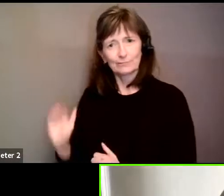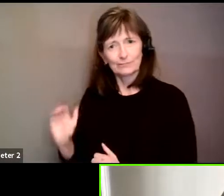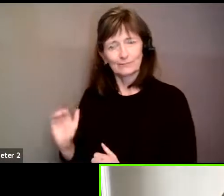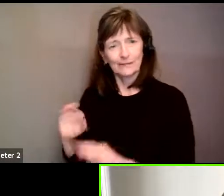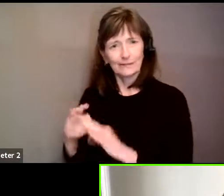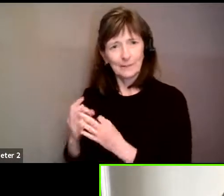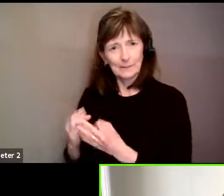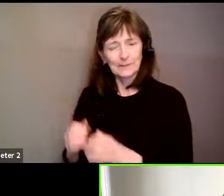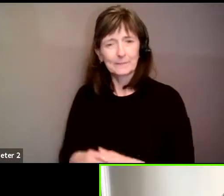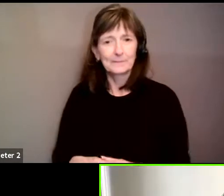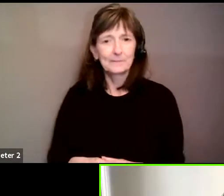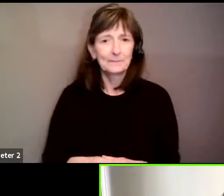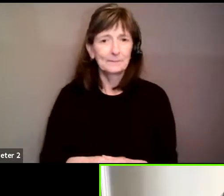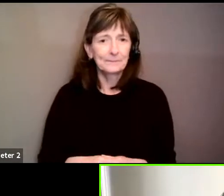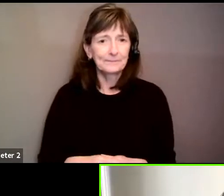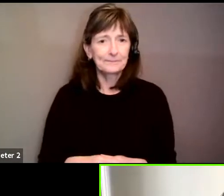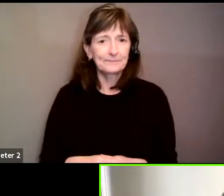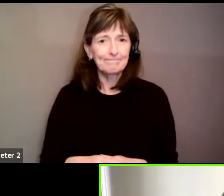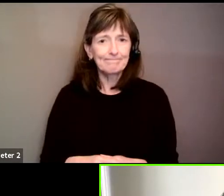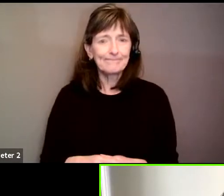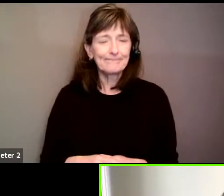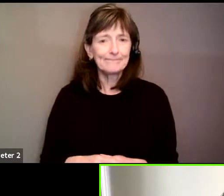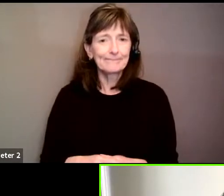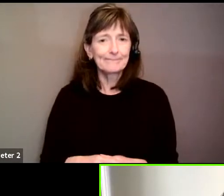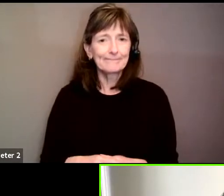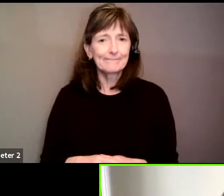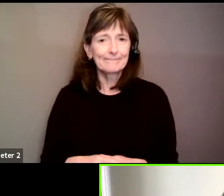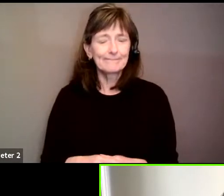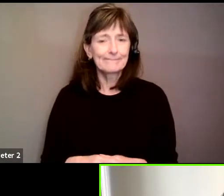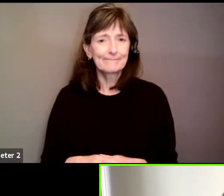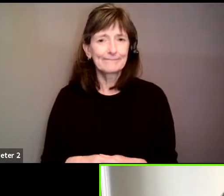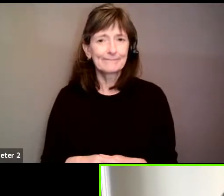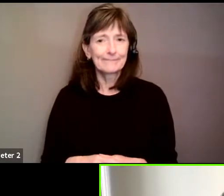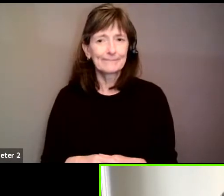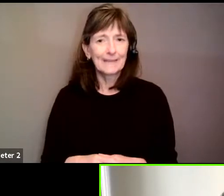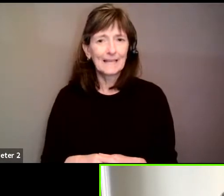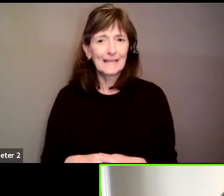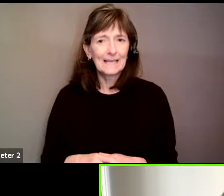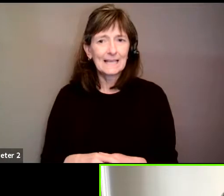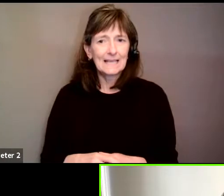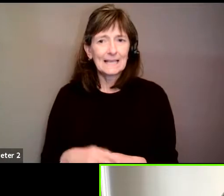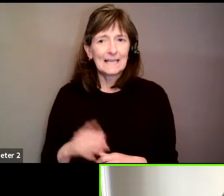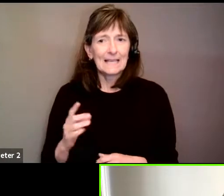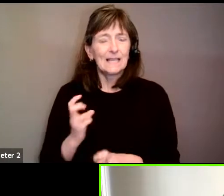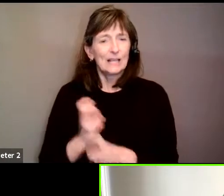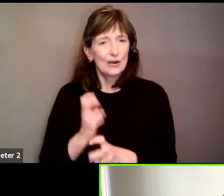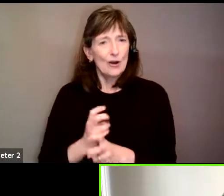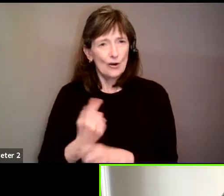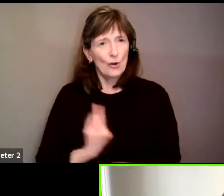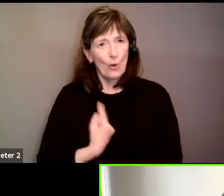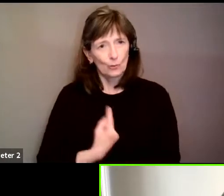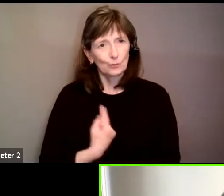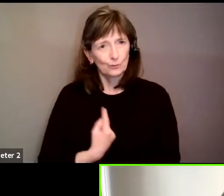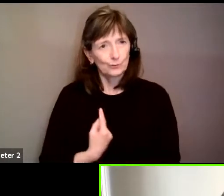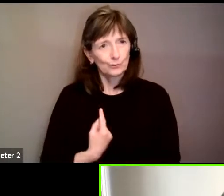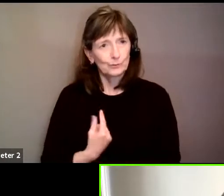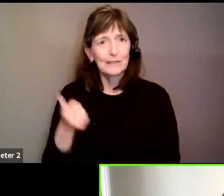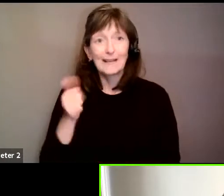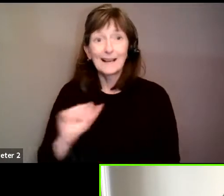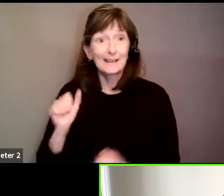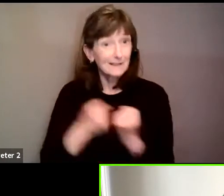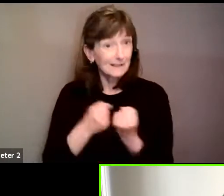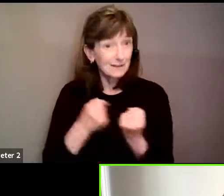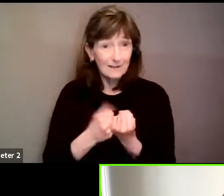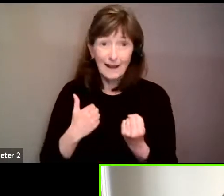Yeah, I would say that, honestly, it is really hard to do alone. So whatever existing support systems you have